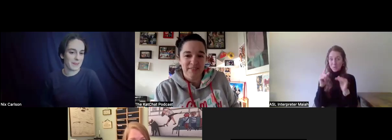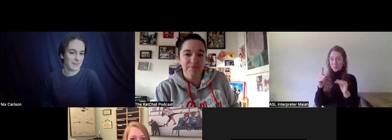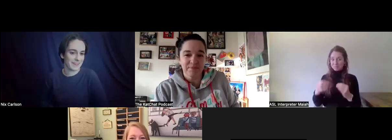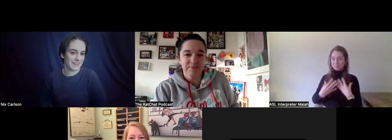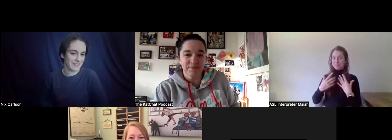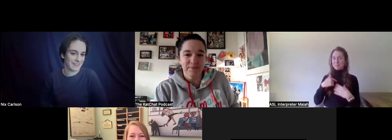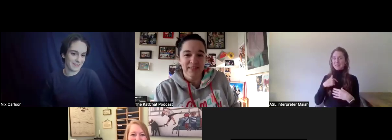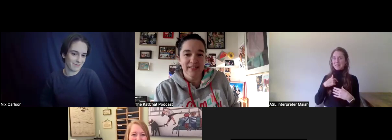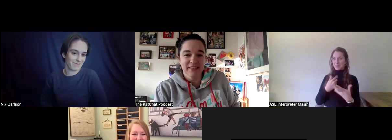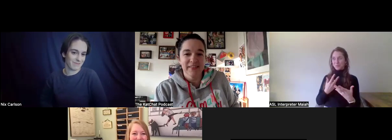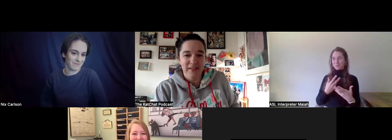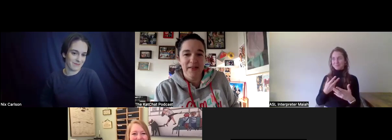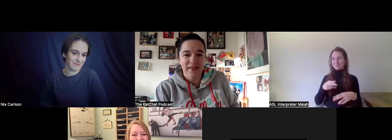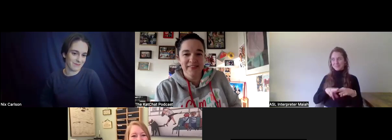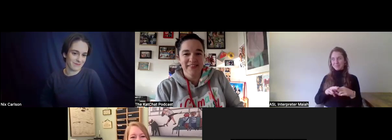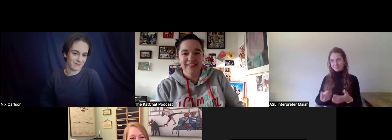it, right? Yeah.